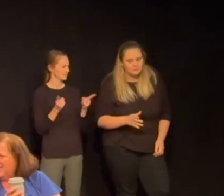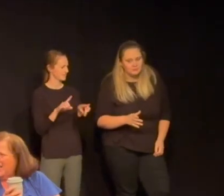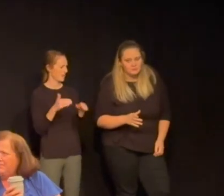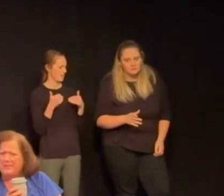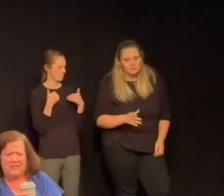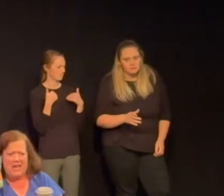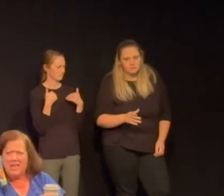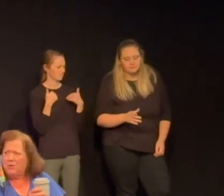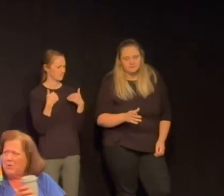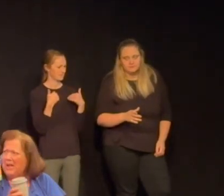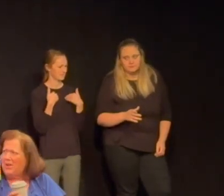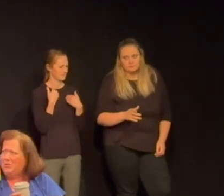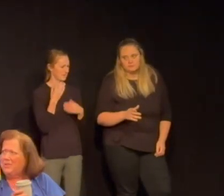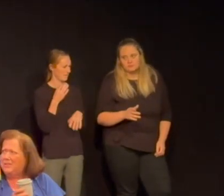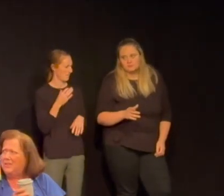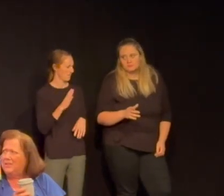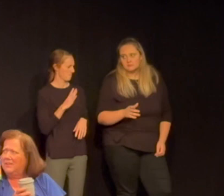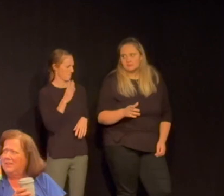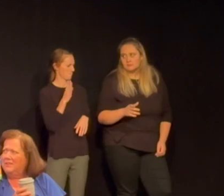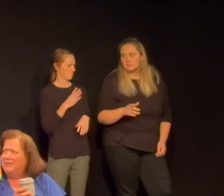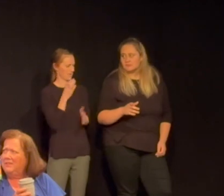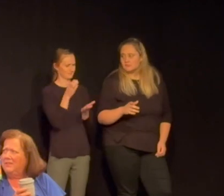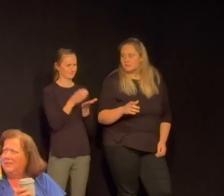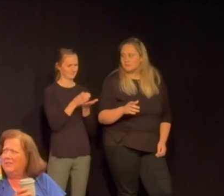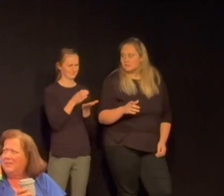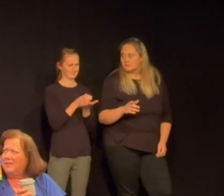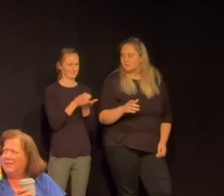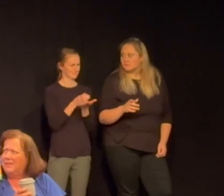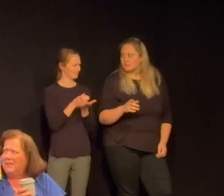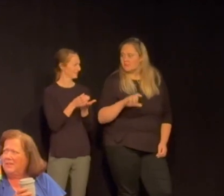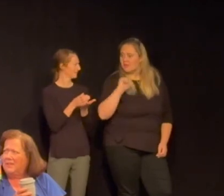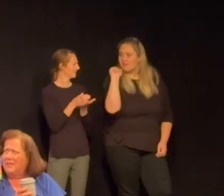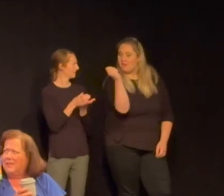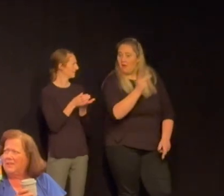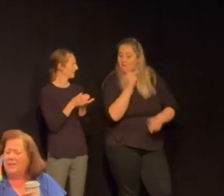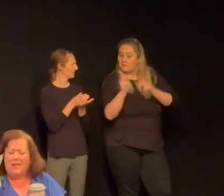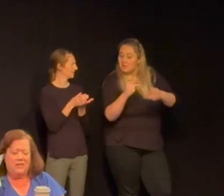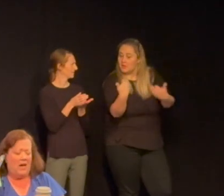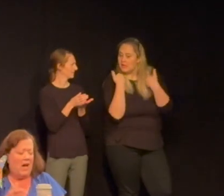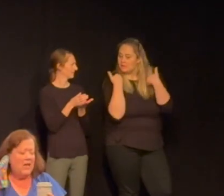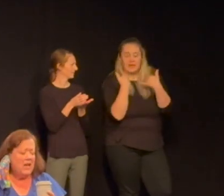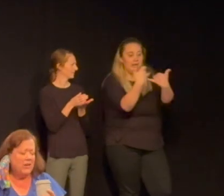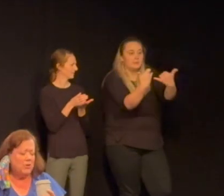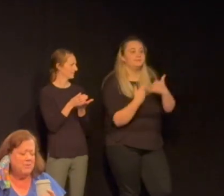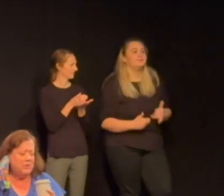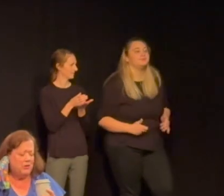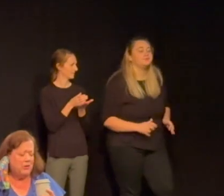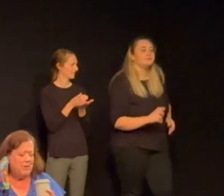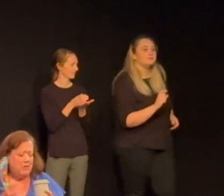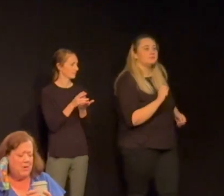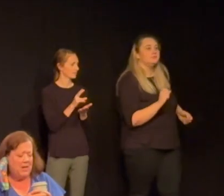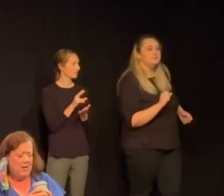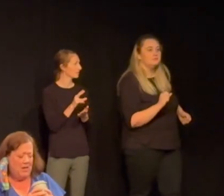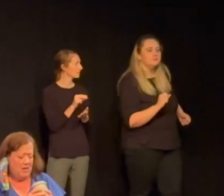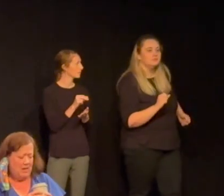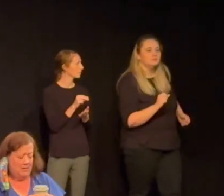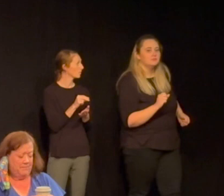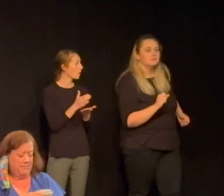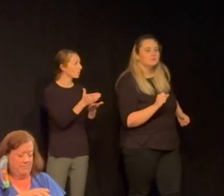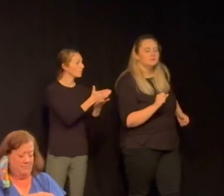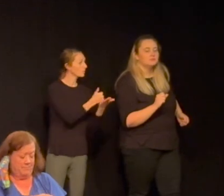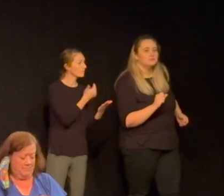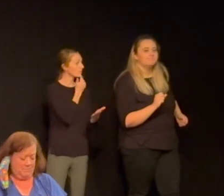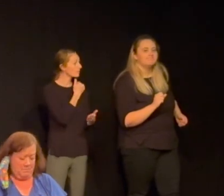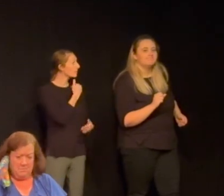fancy cups laying around? Doesn't everyone? Now, I like cream and sugar, by the way.